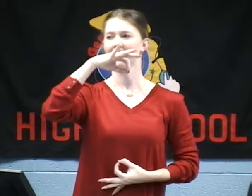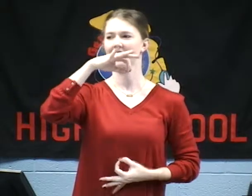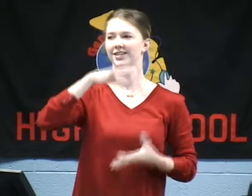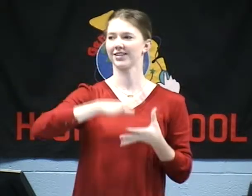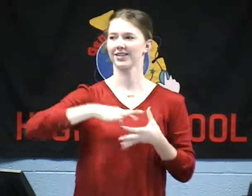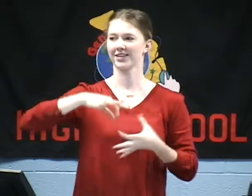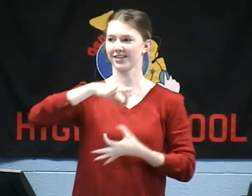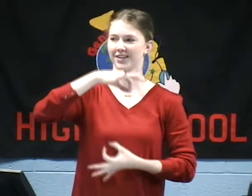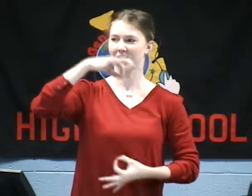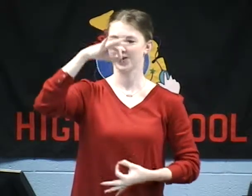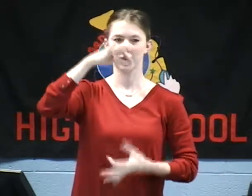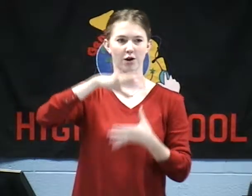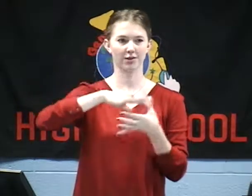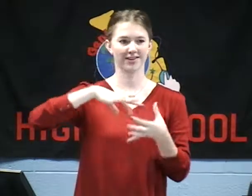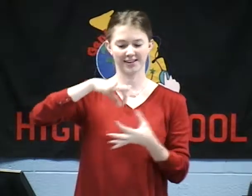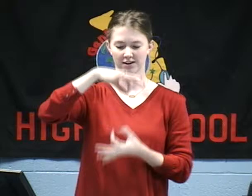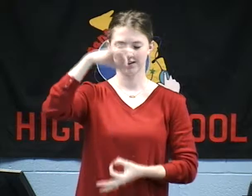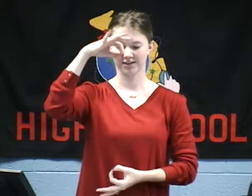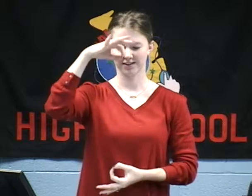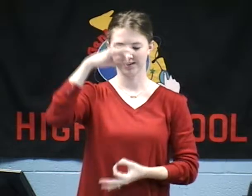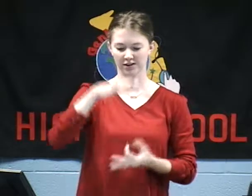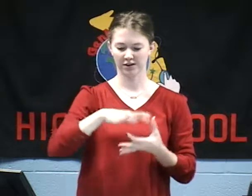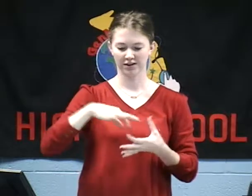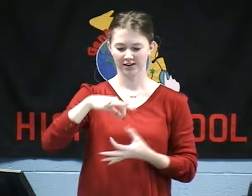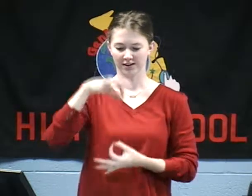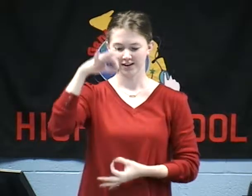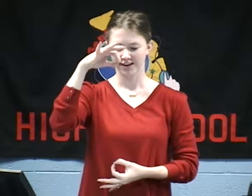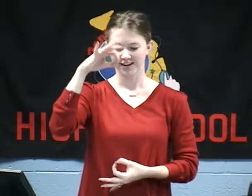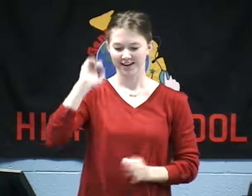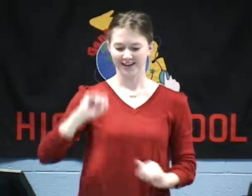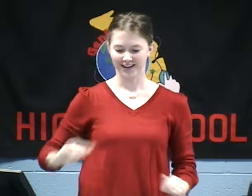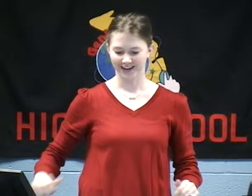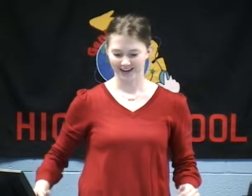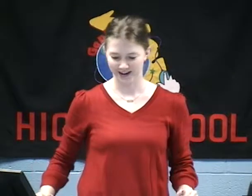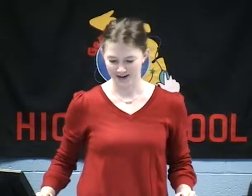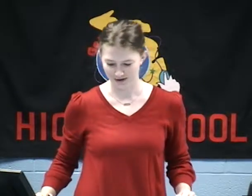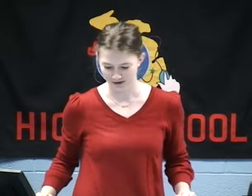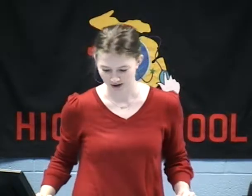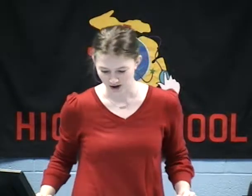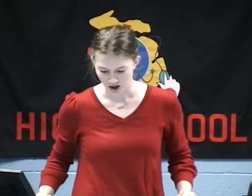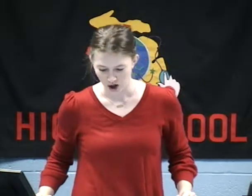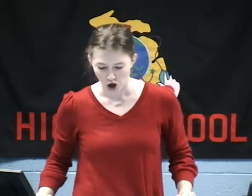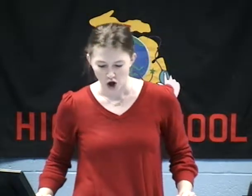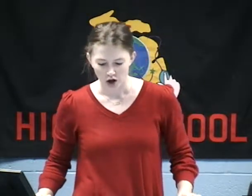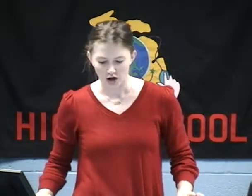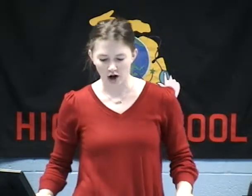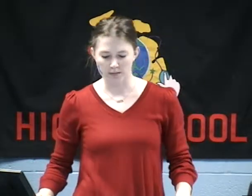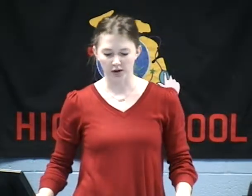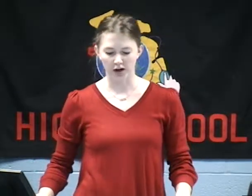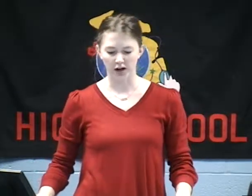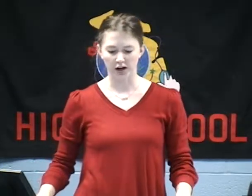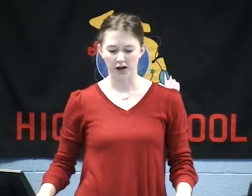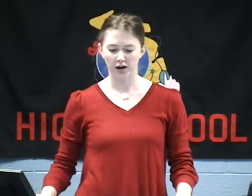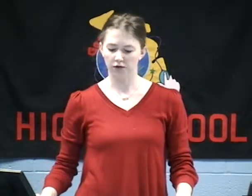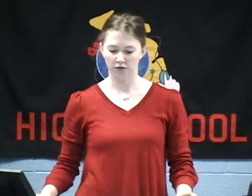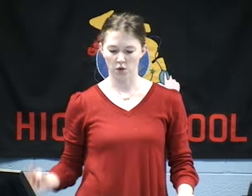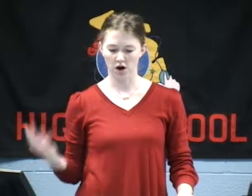A genie coming in. ghost. It's like two. It's like a spider. I know. Number